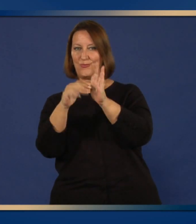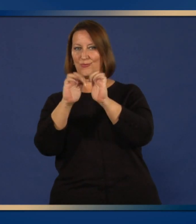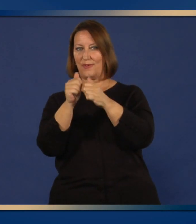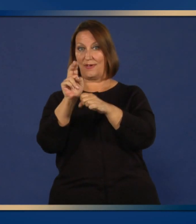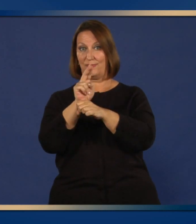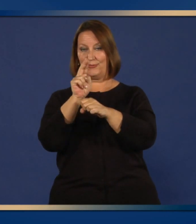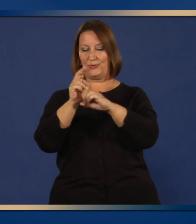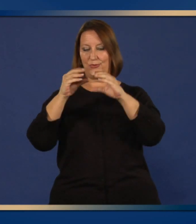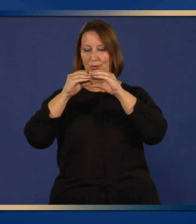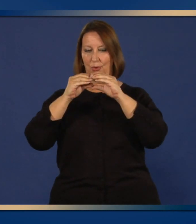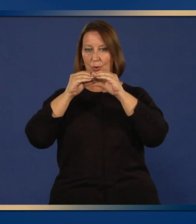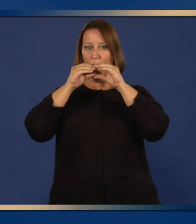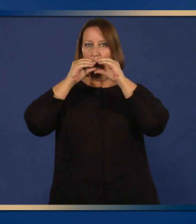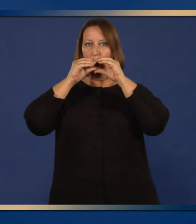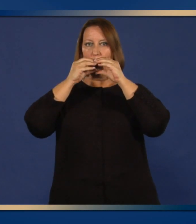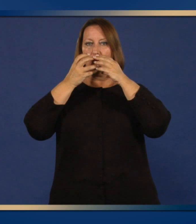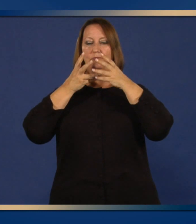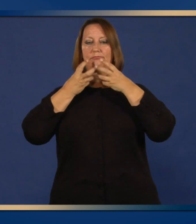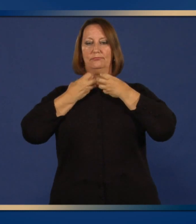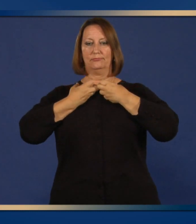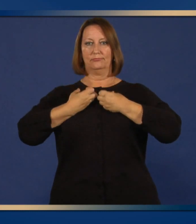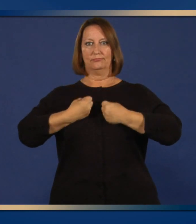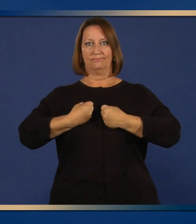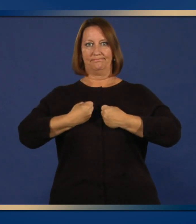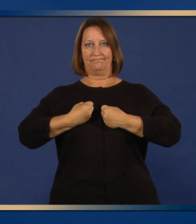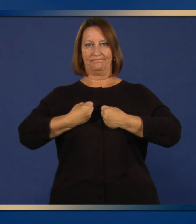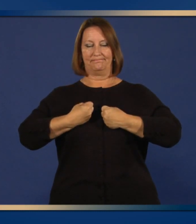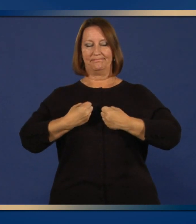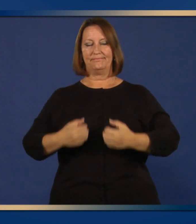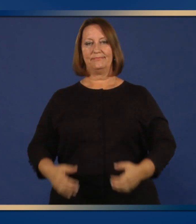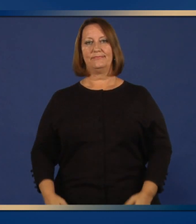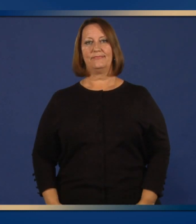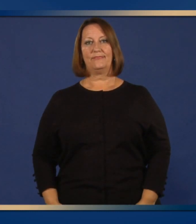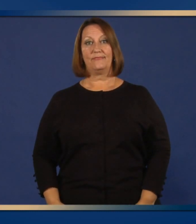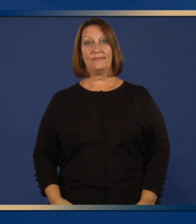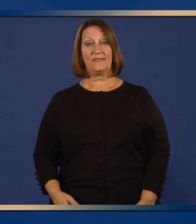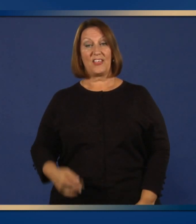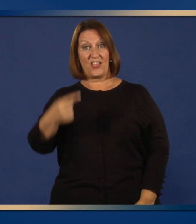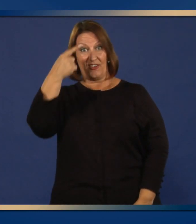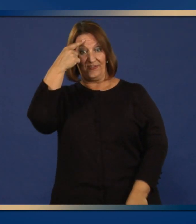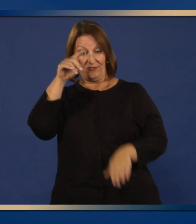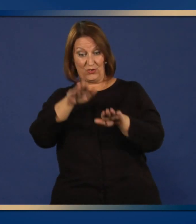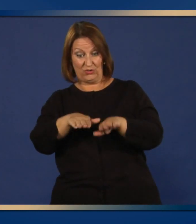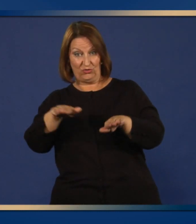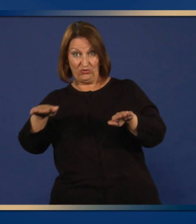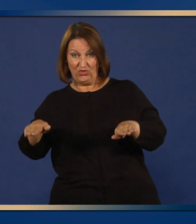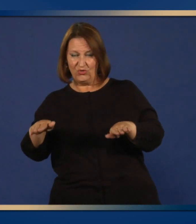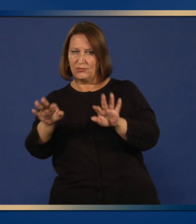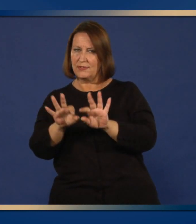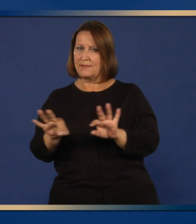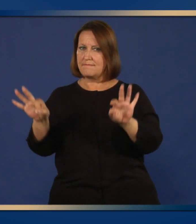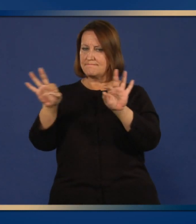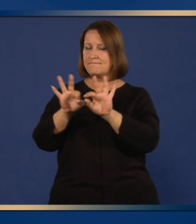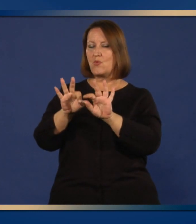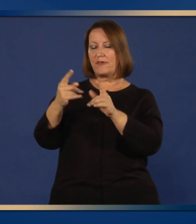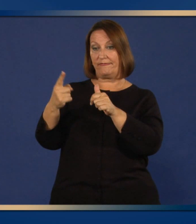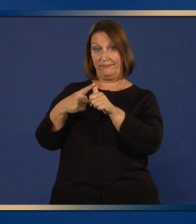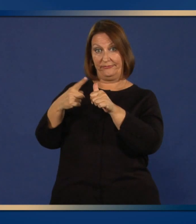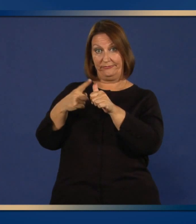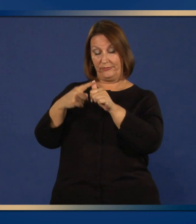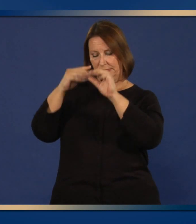Zenamavir should be given to children only under adult supervision and instruction.